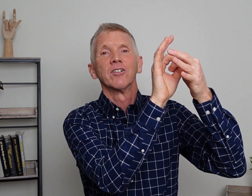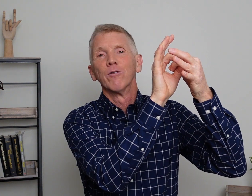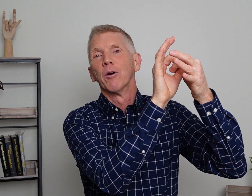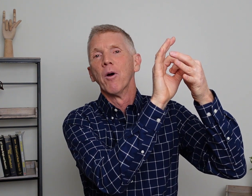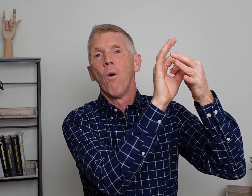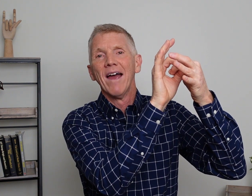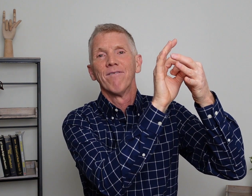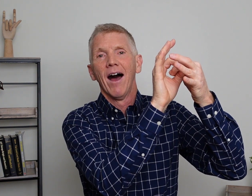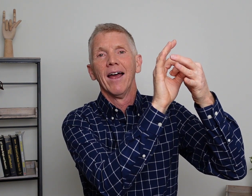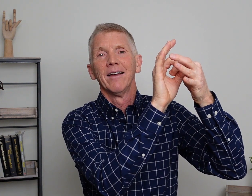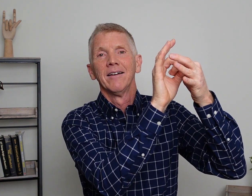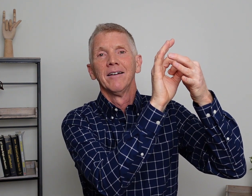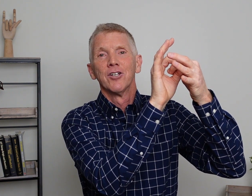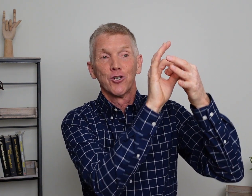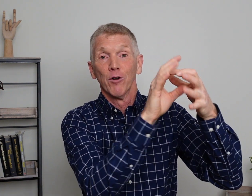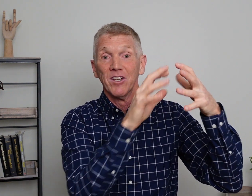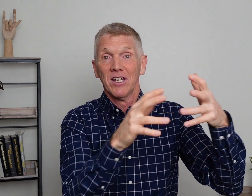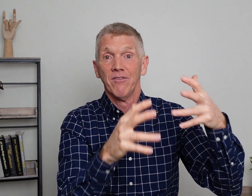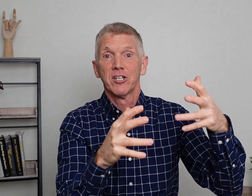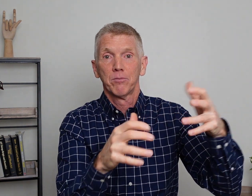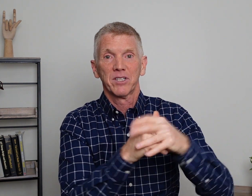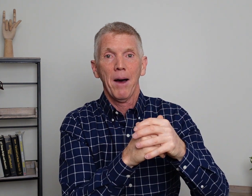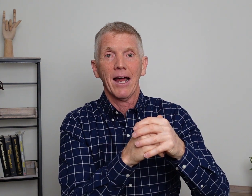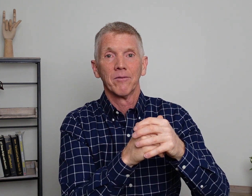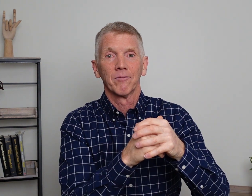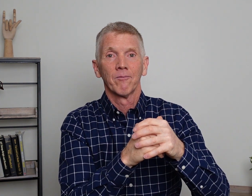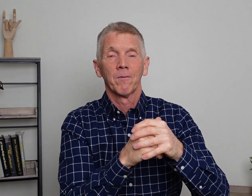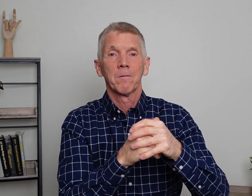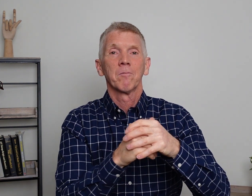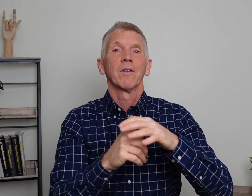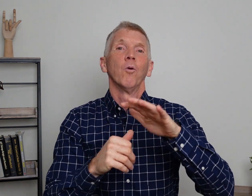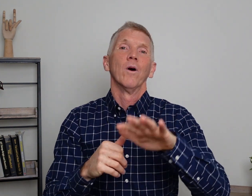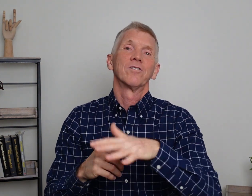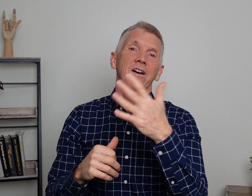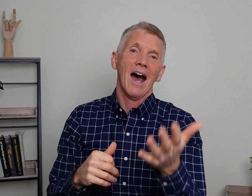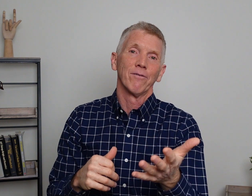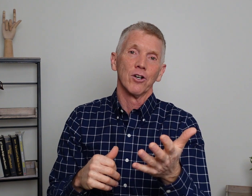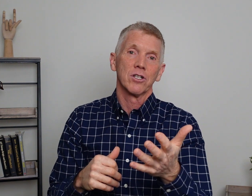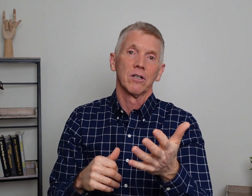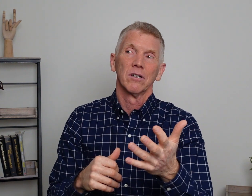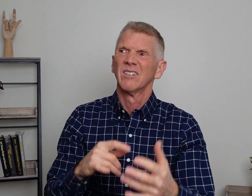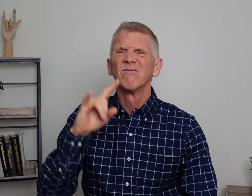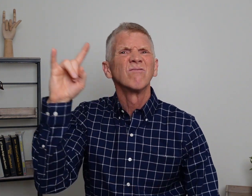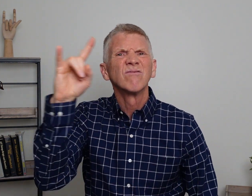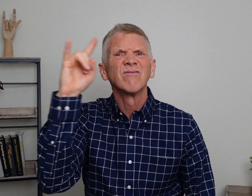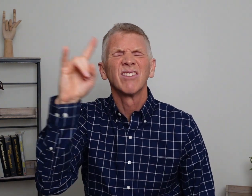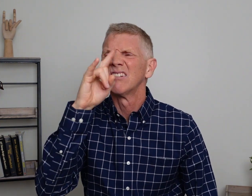from the Wi-Fi service in this spot. What's the converse?